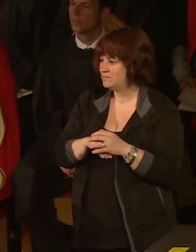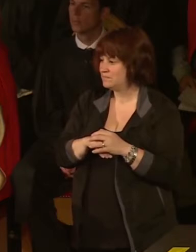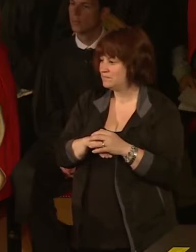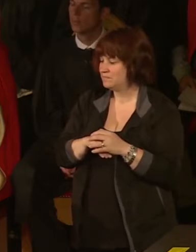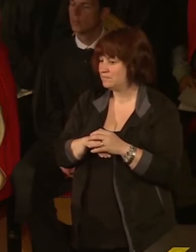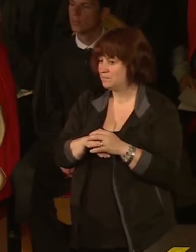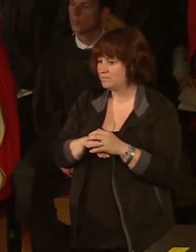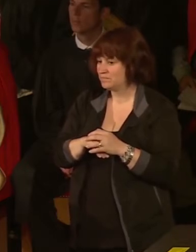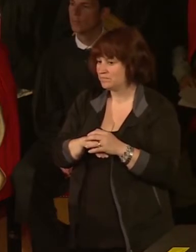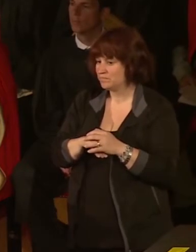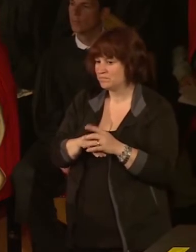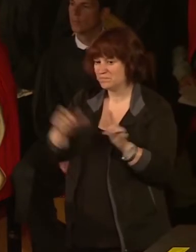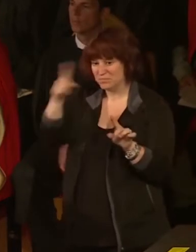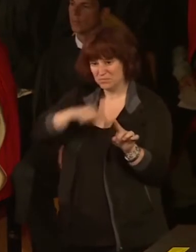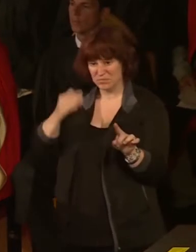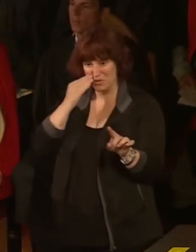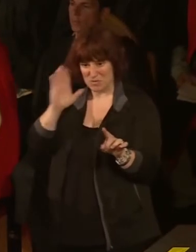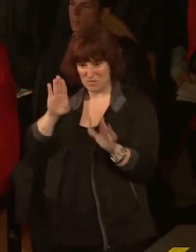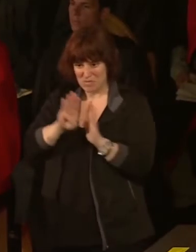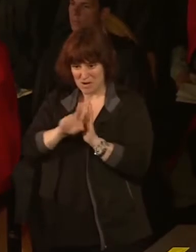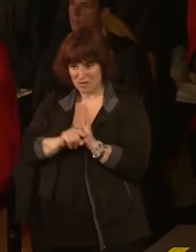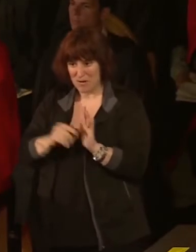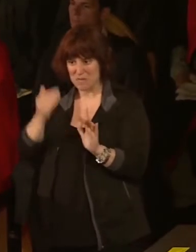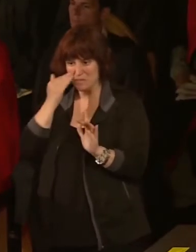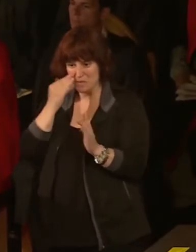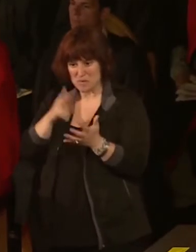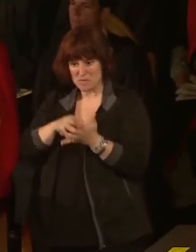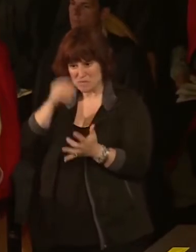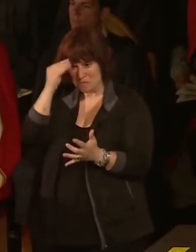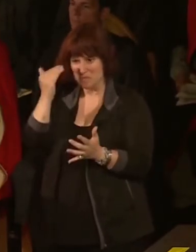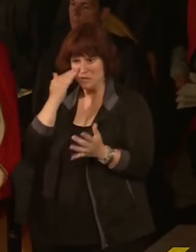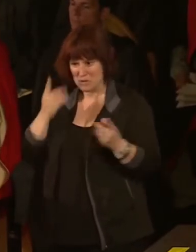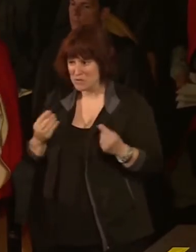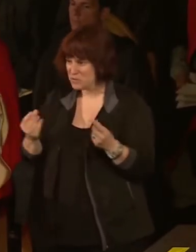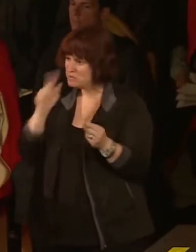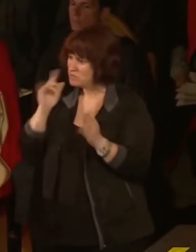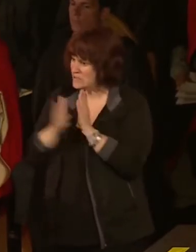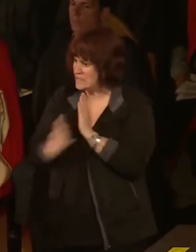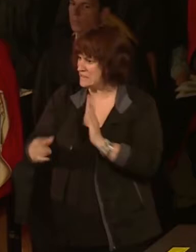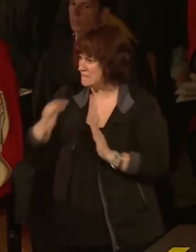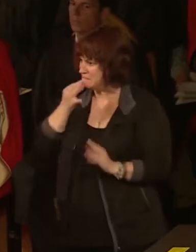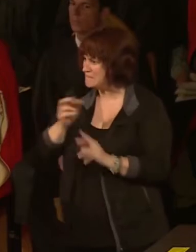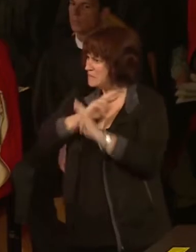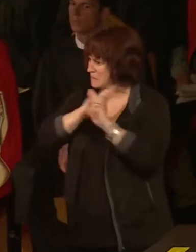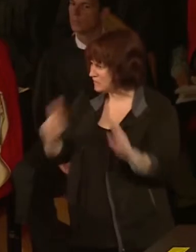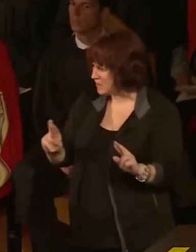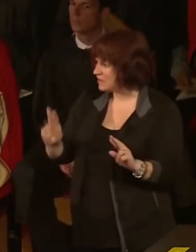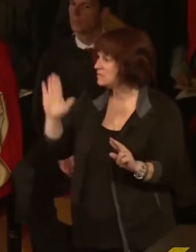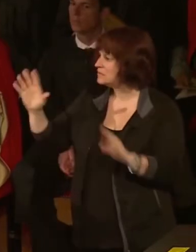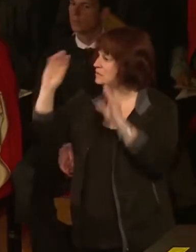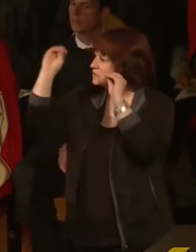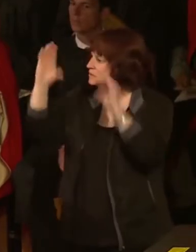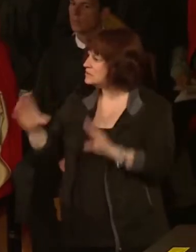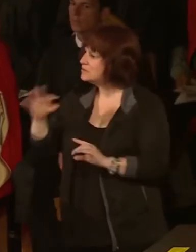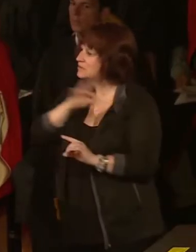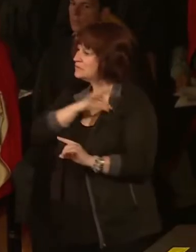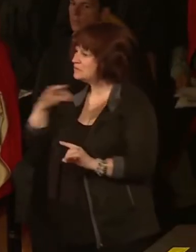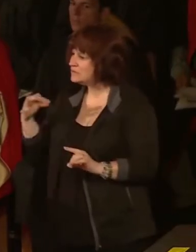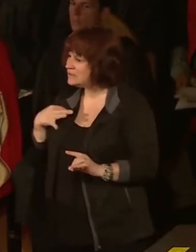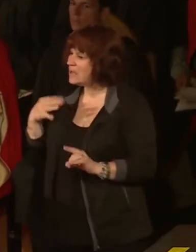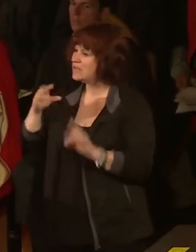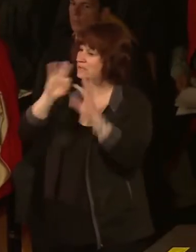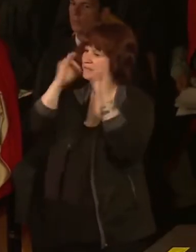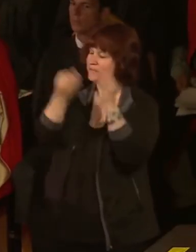You know what it's made of. You know how it works. You and your colleagues and your professors and your family and your 7 million